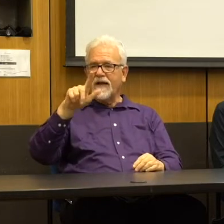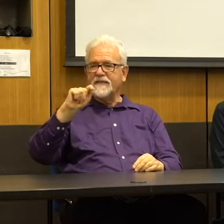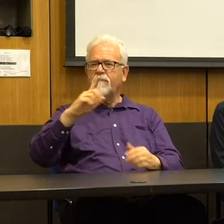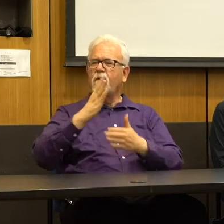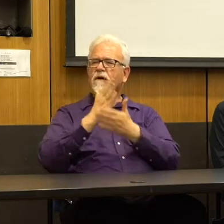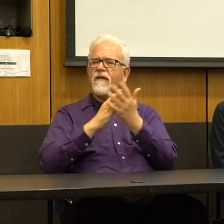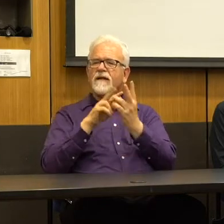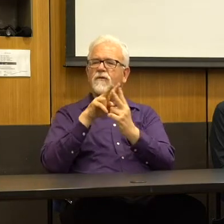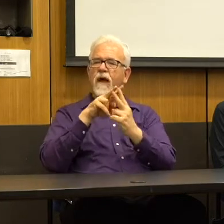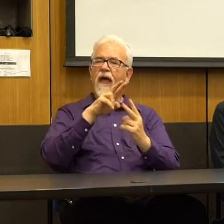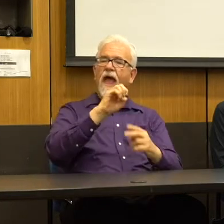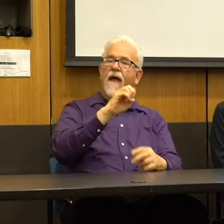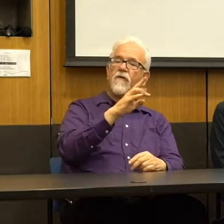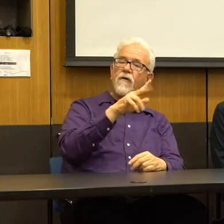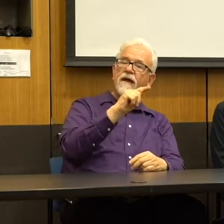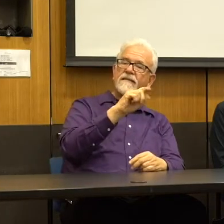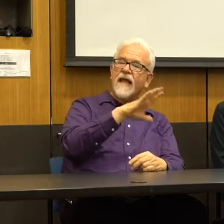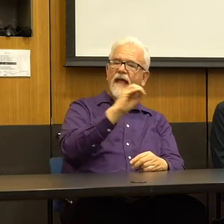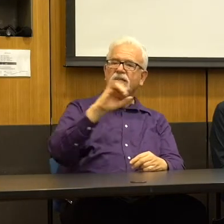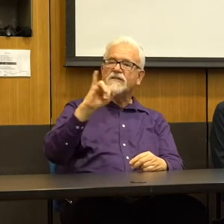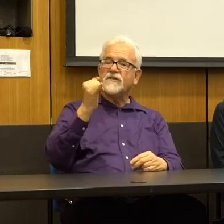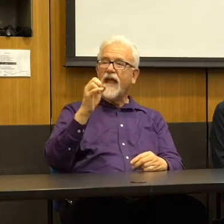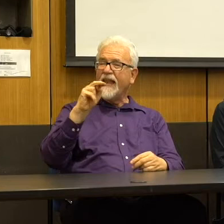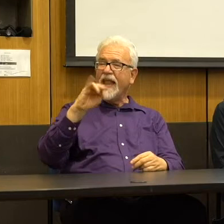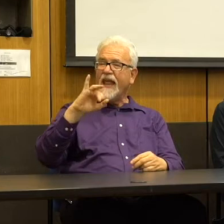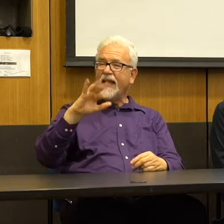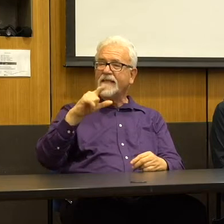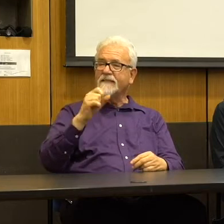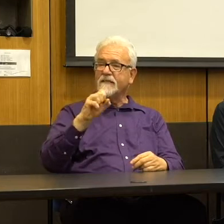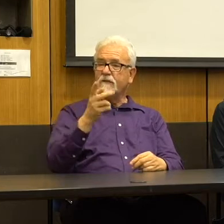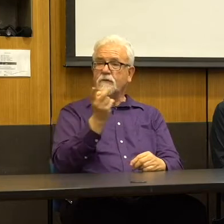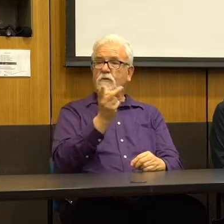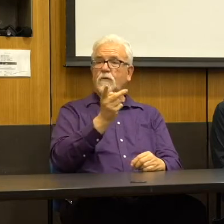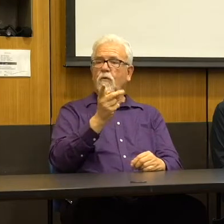duo, Everest and Jennings, the two guys who built a